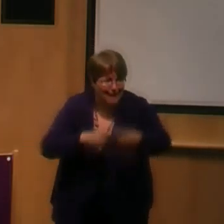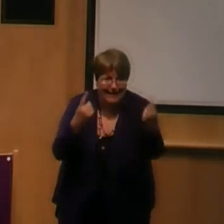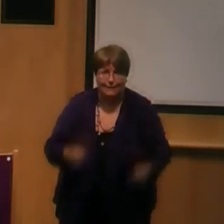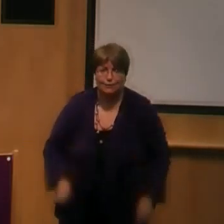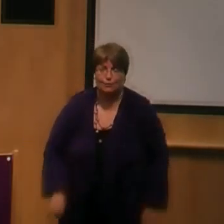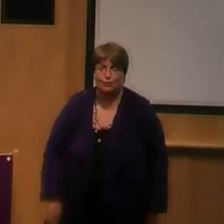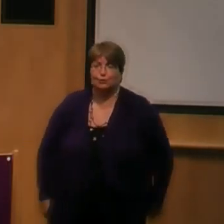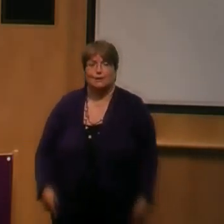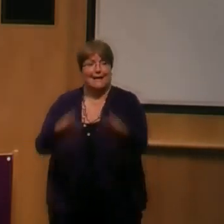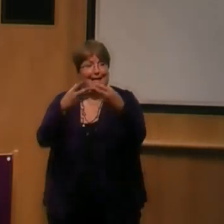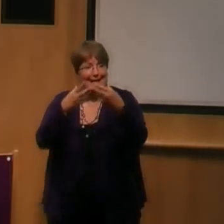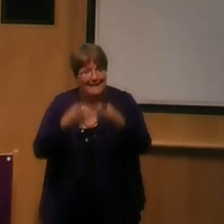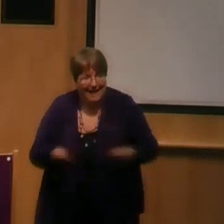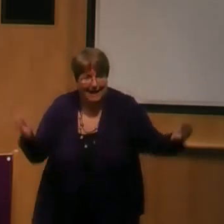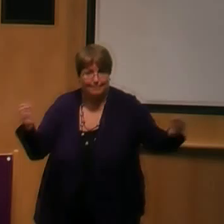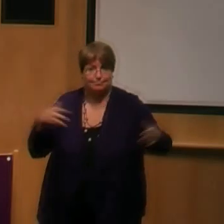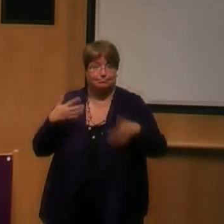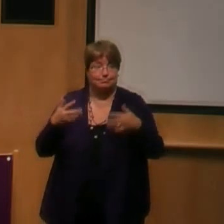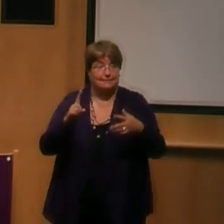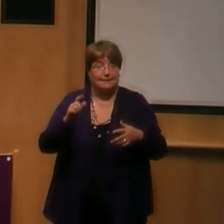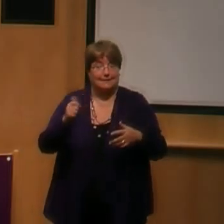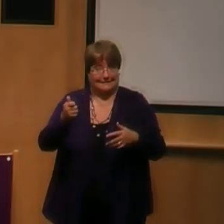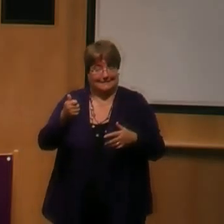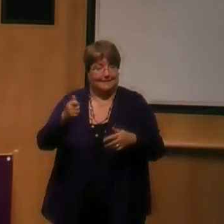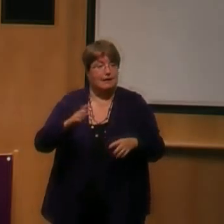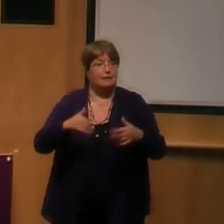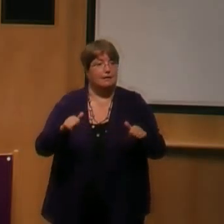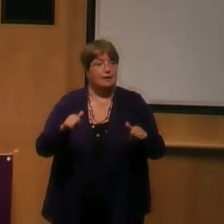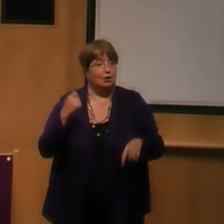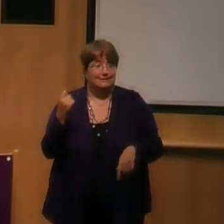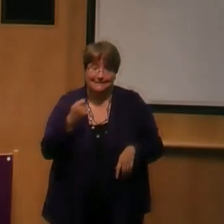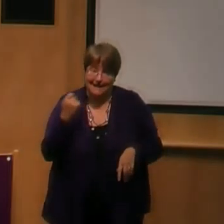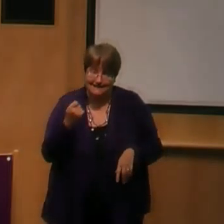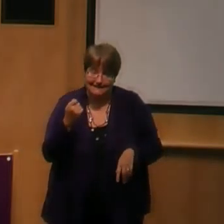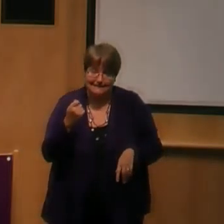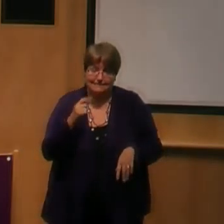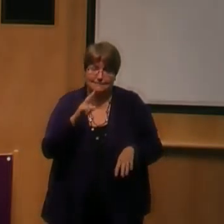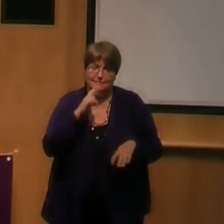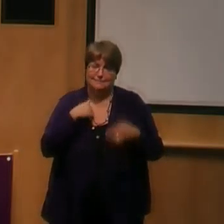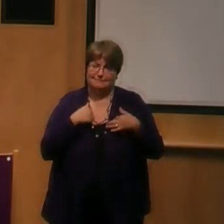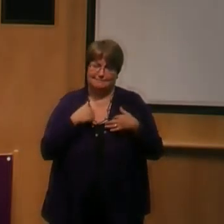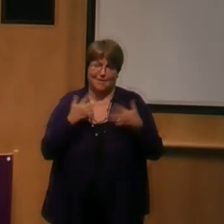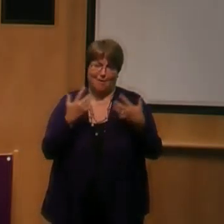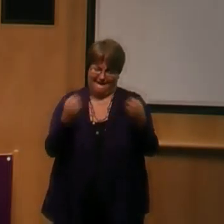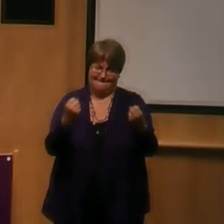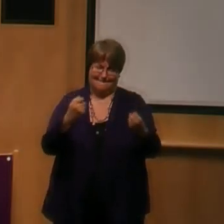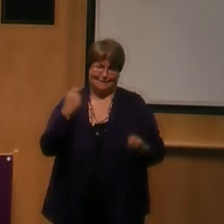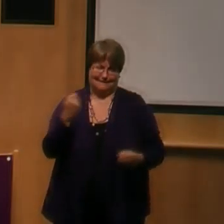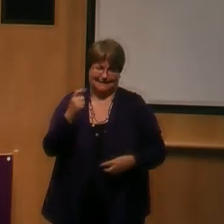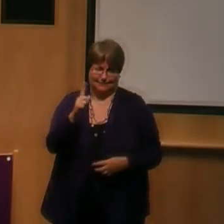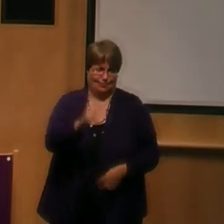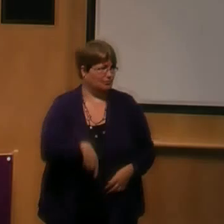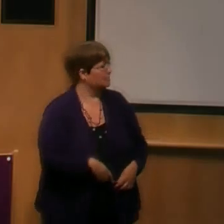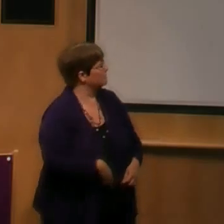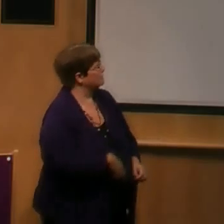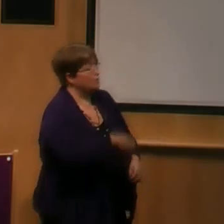so we've gone through the challenges, we've gone through the gaps, but not all the successes. And we do have a lot of successes